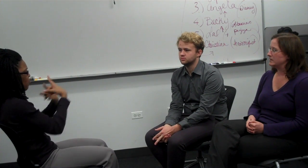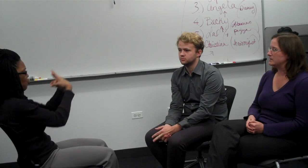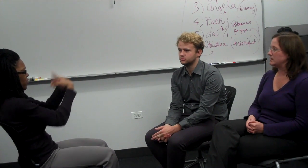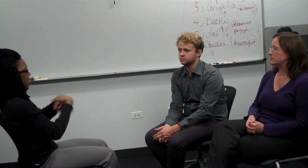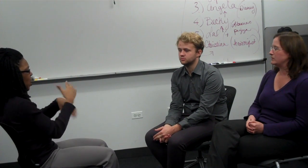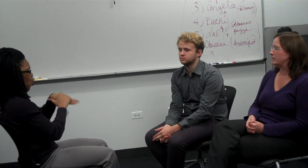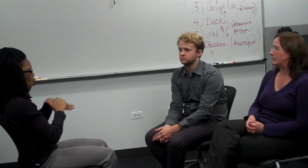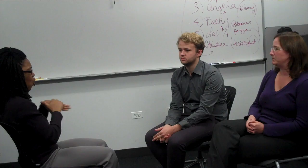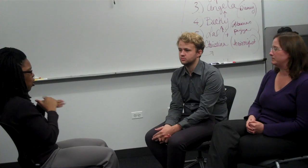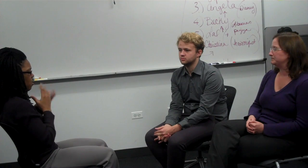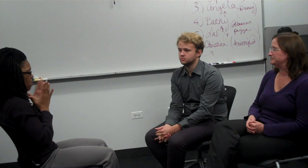It's easier for them.